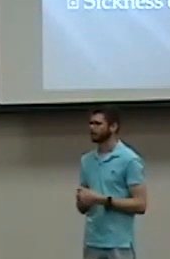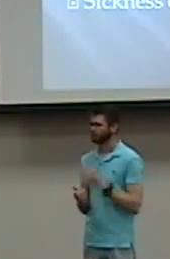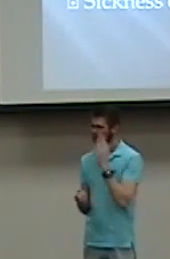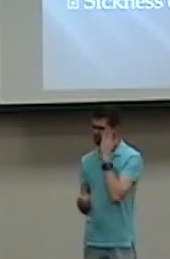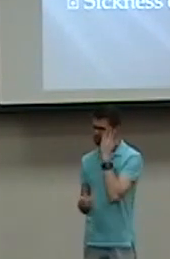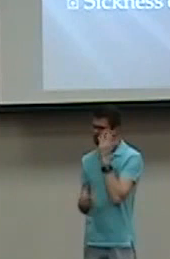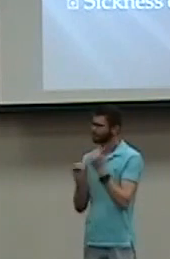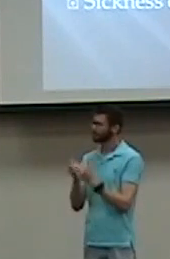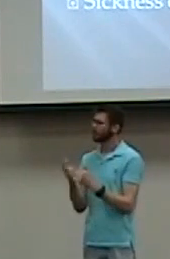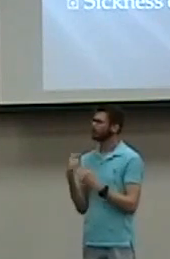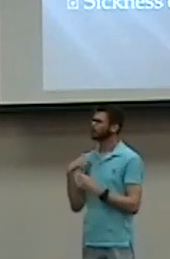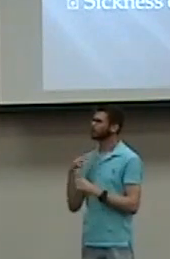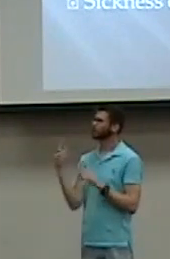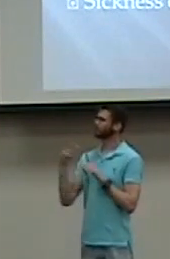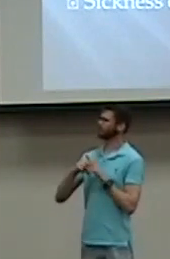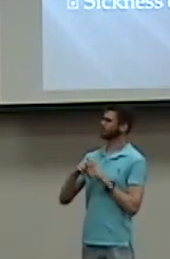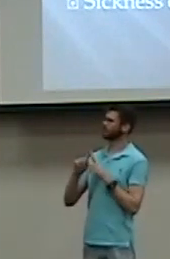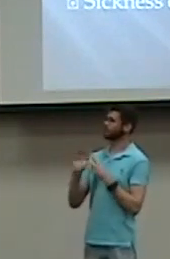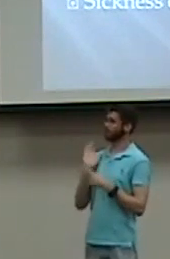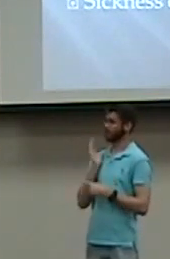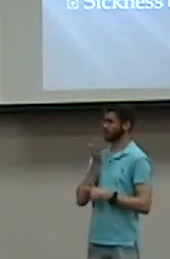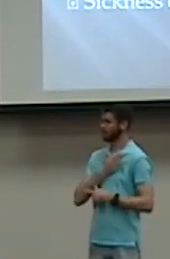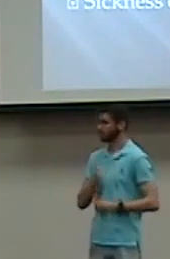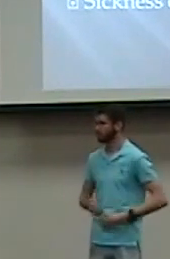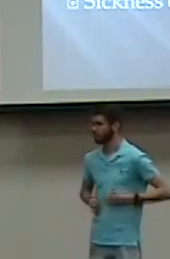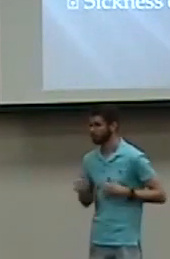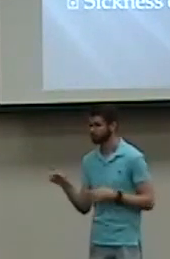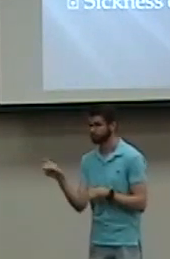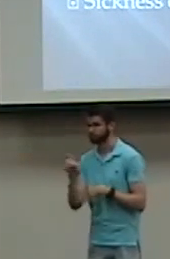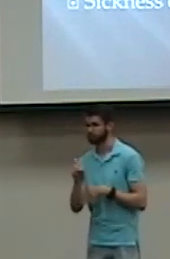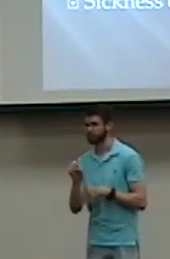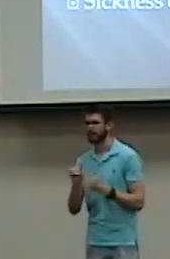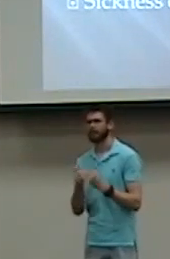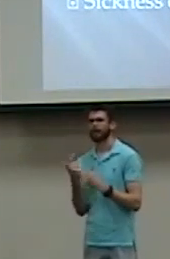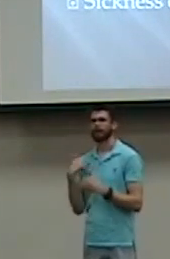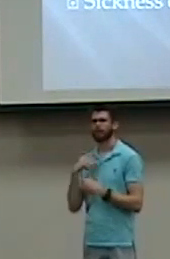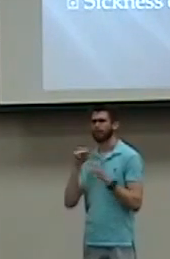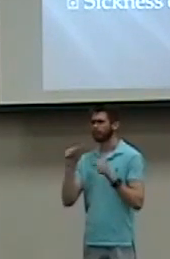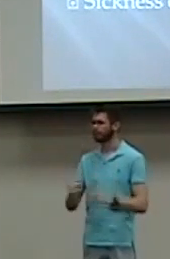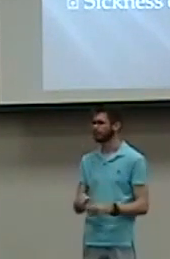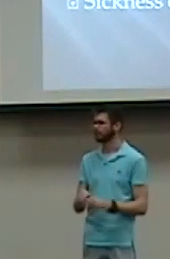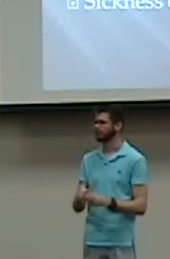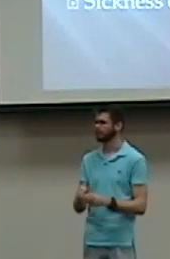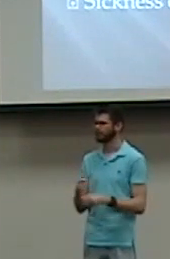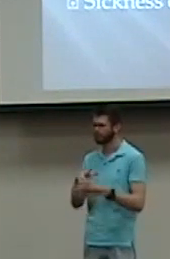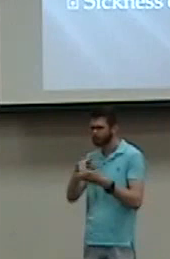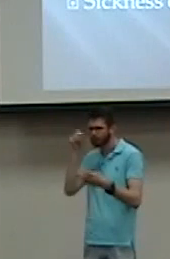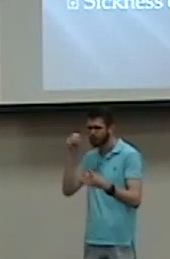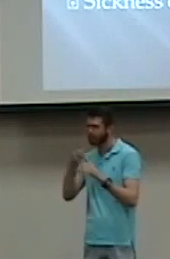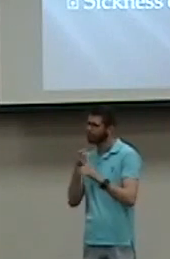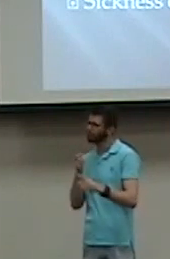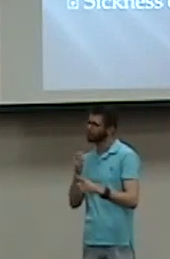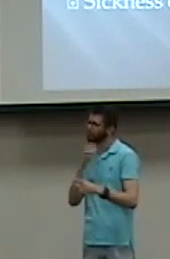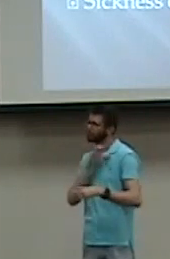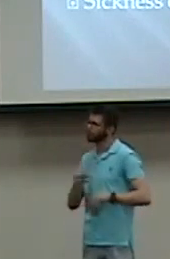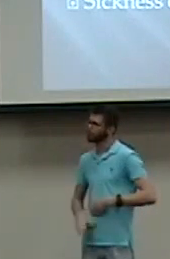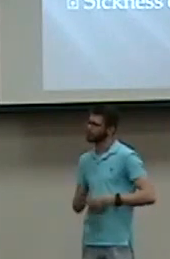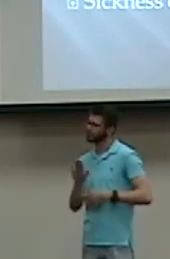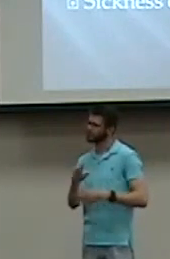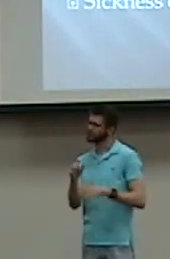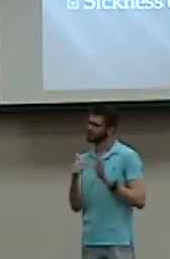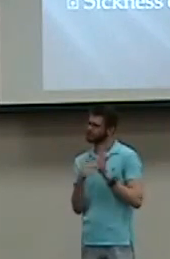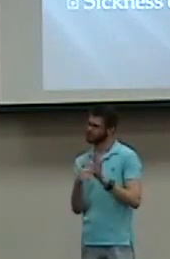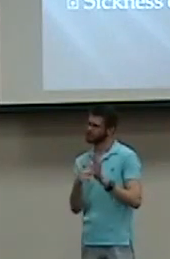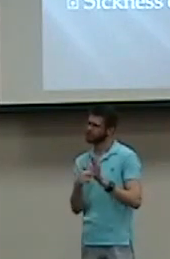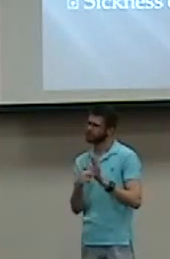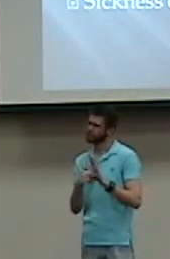But how do we apply this to our lives today? How can we take this and learn from Christ's example, and how can we apply this